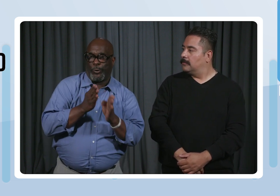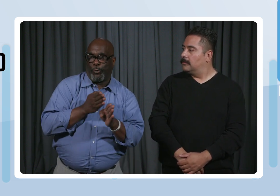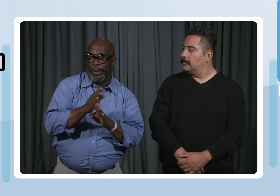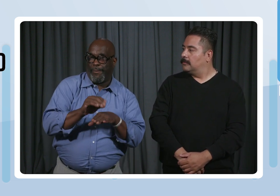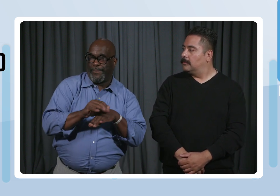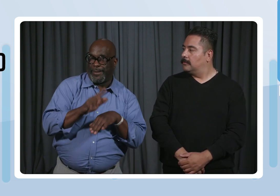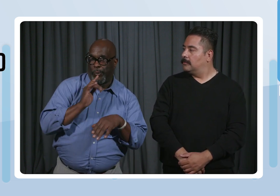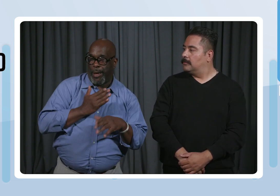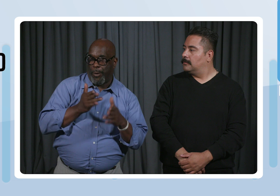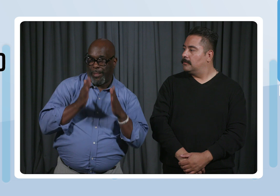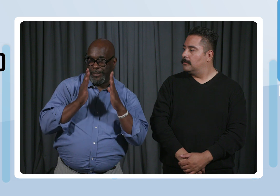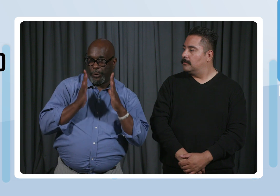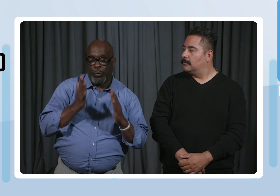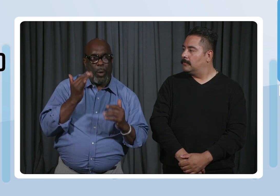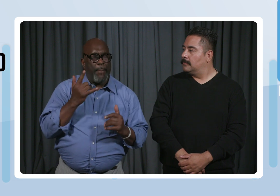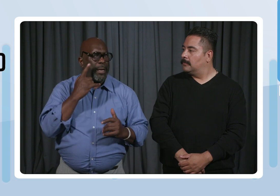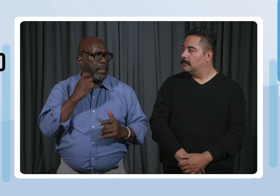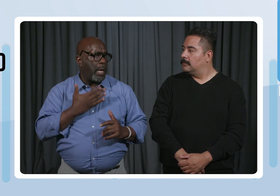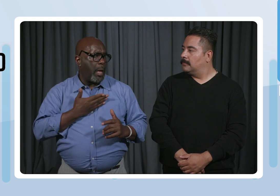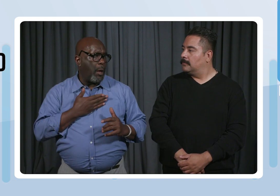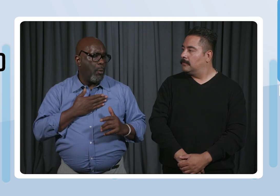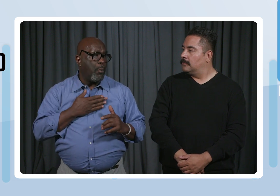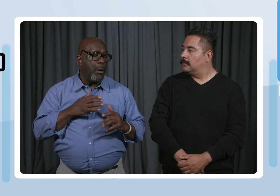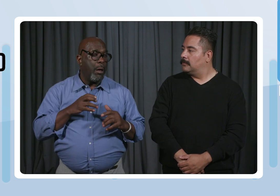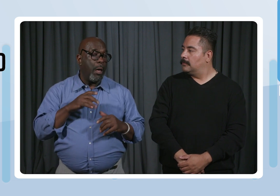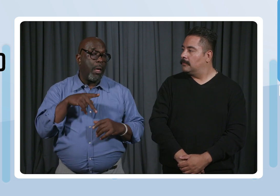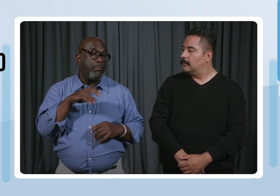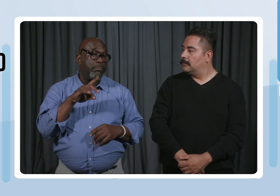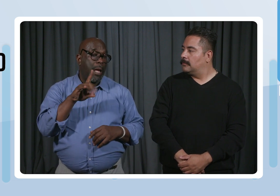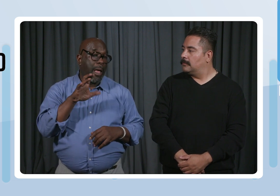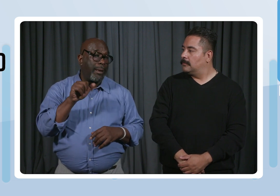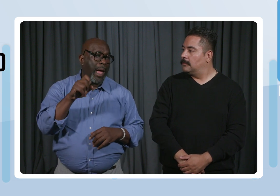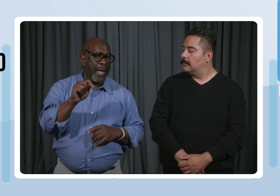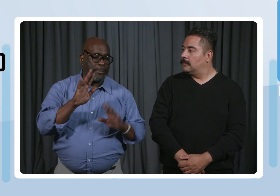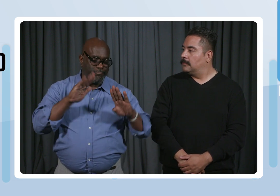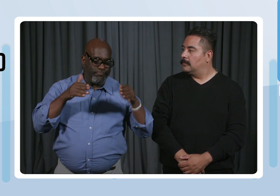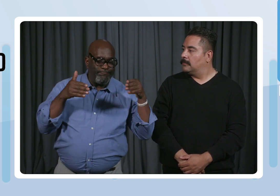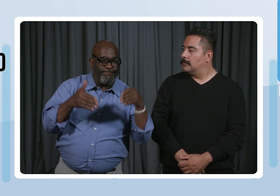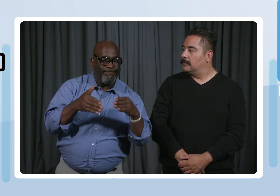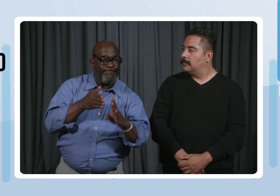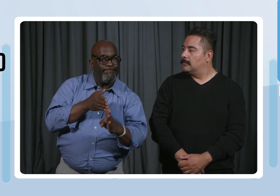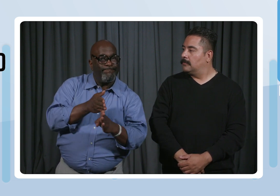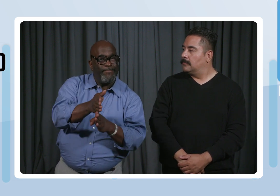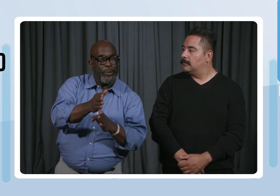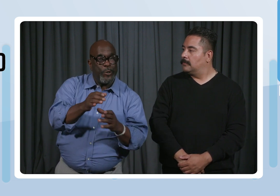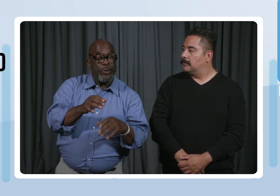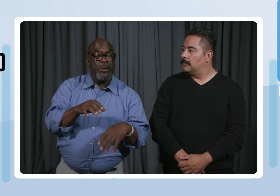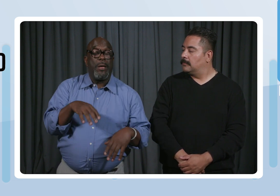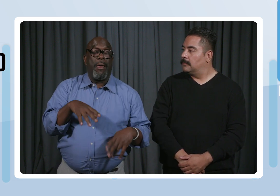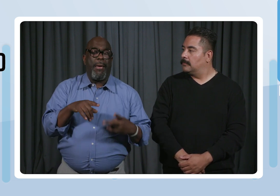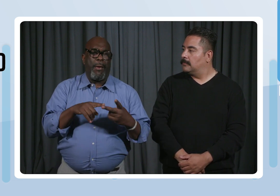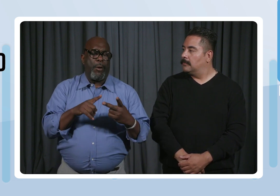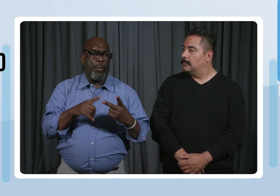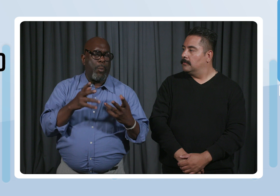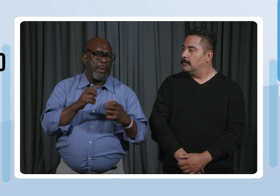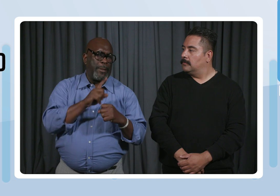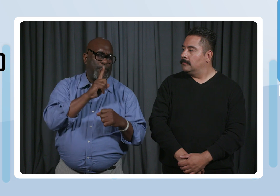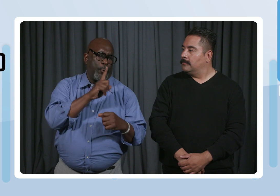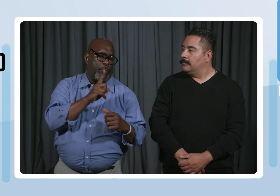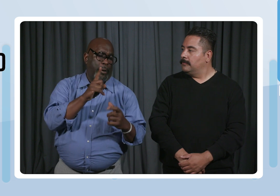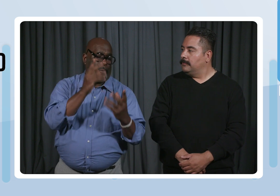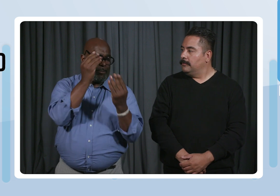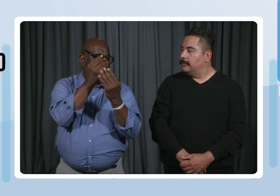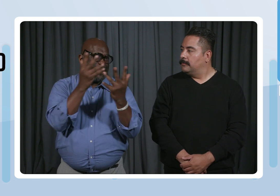since our podcast is really centered around careers and wanting to make sure that we note this as it's